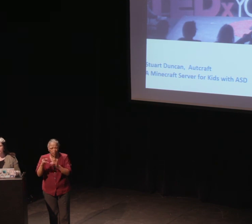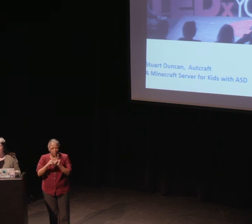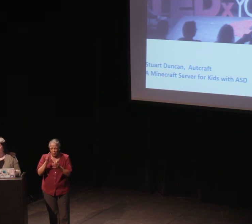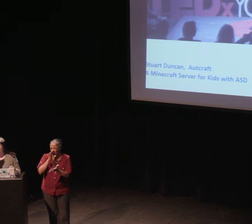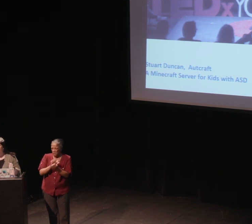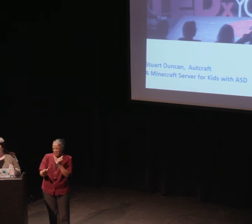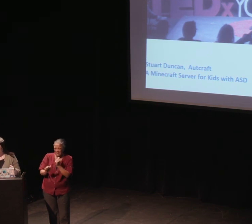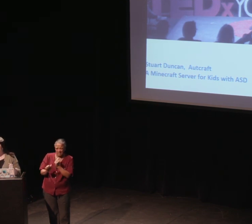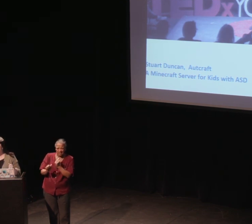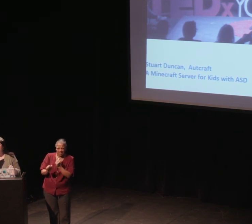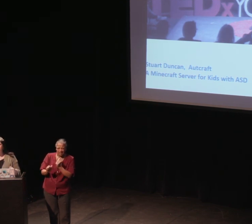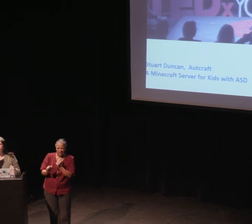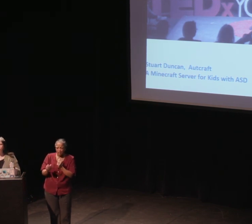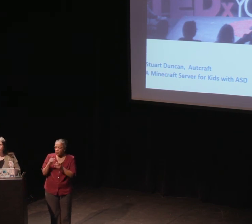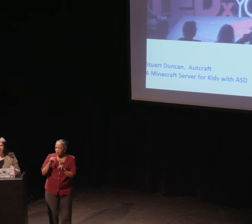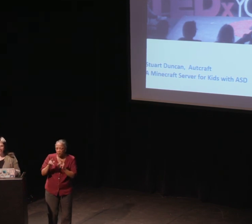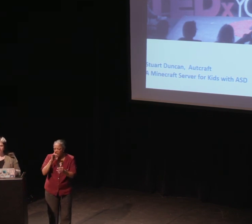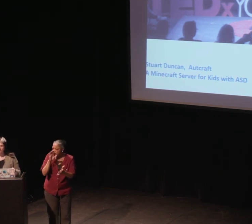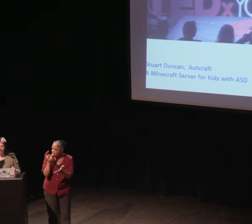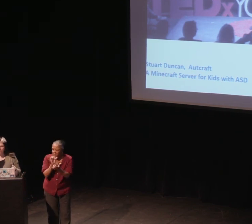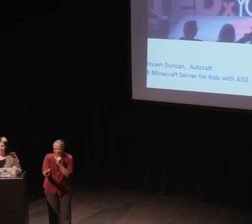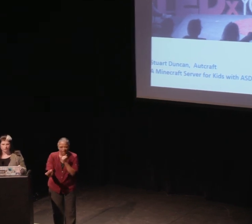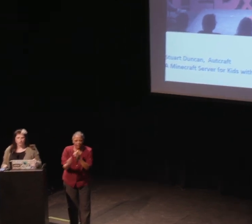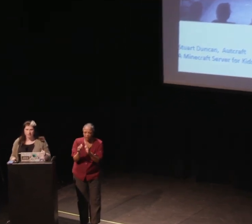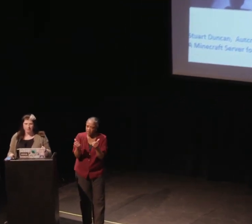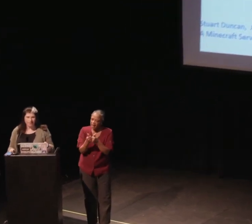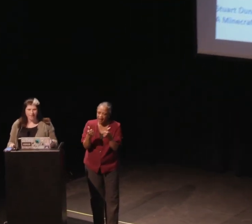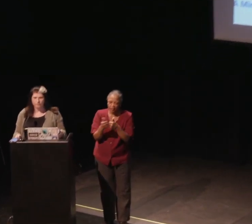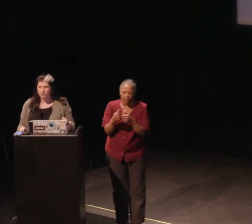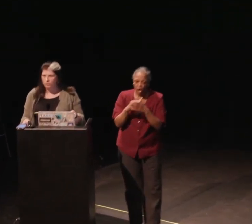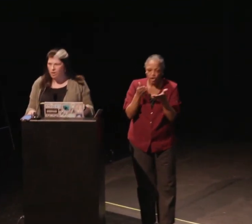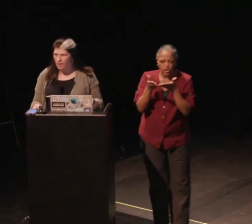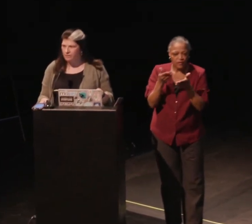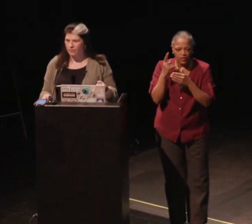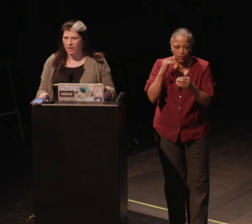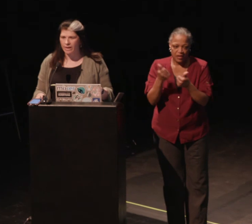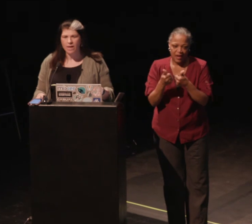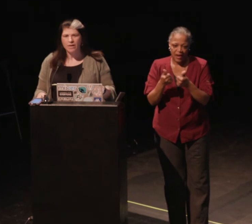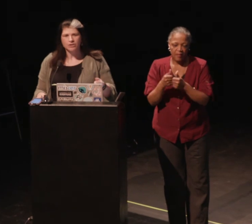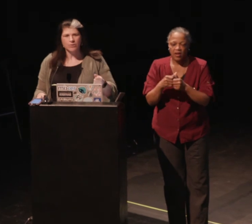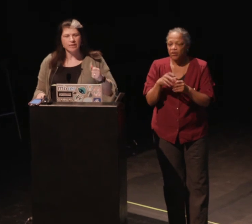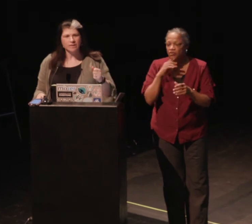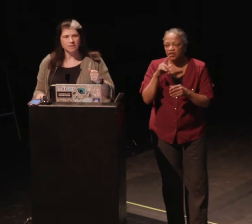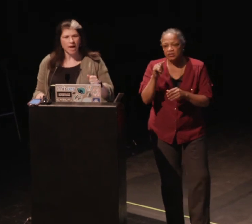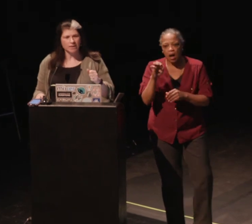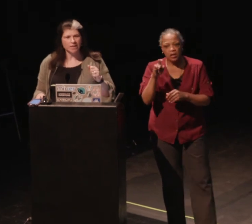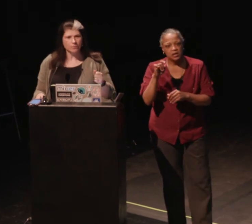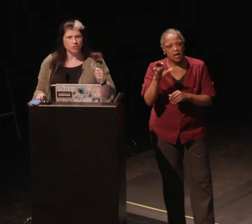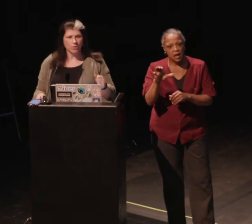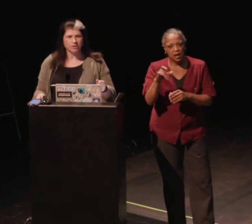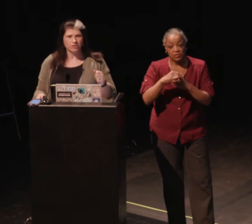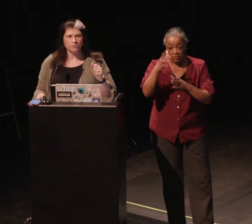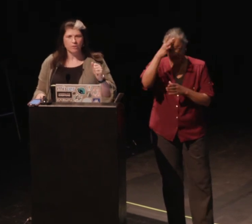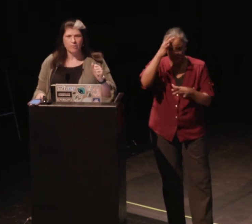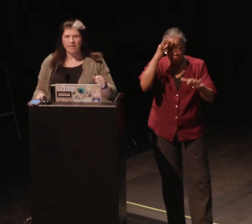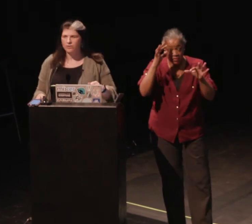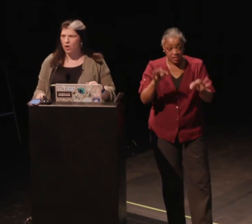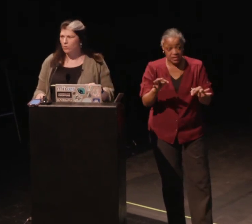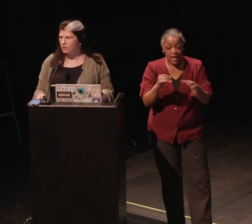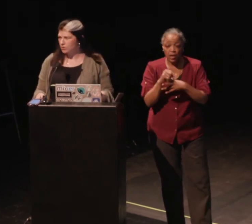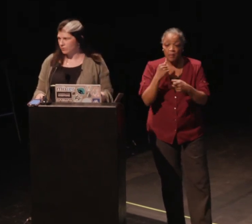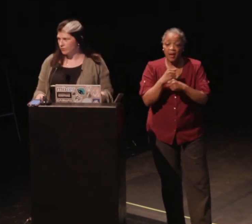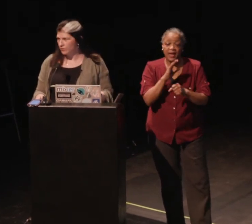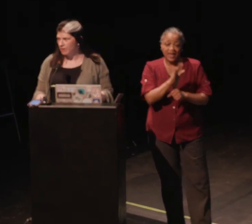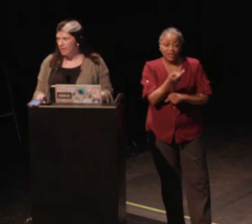these servers. And there are people who are mean on these servers and in games, so toxic, right? So he decided he was going to make